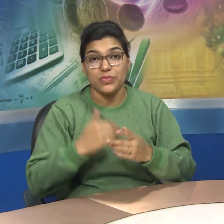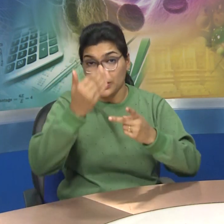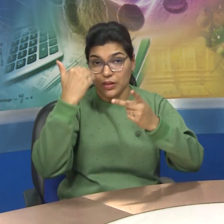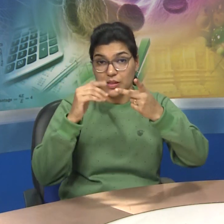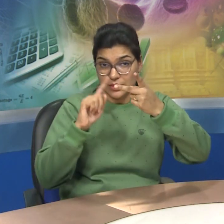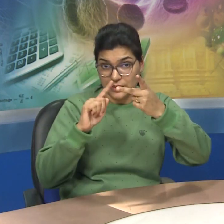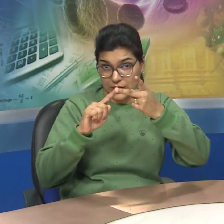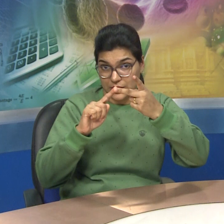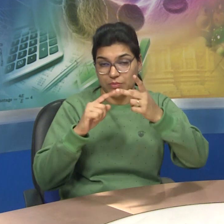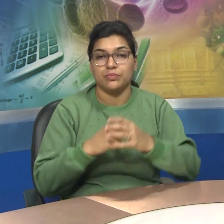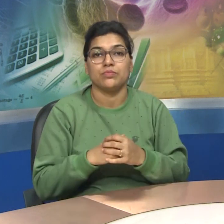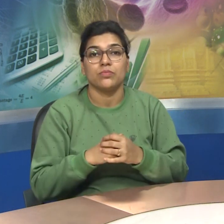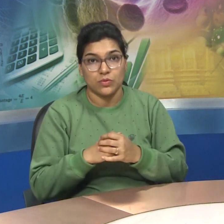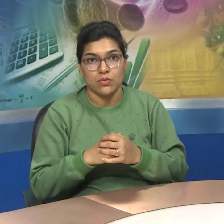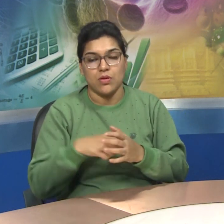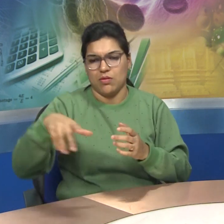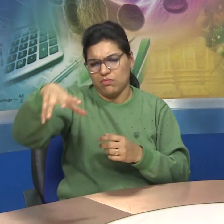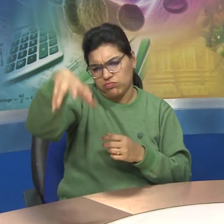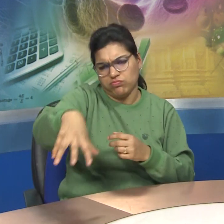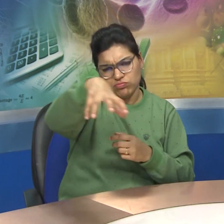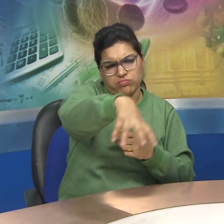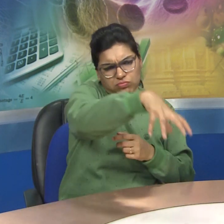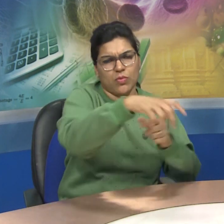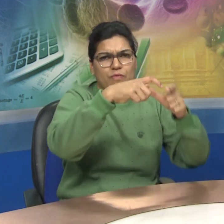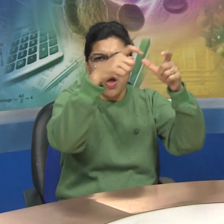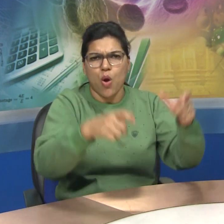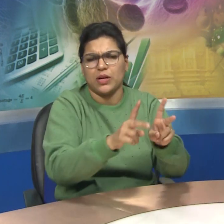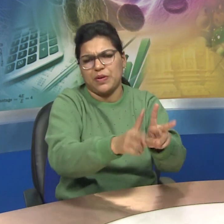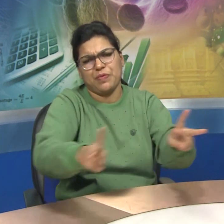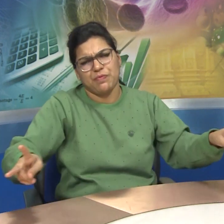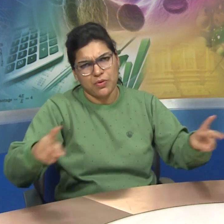Number 2 comes the organizations